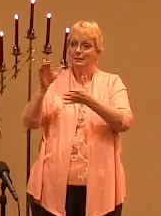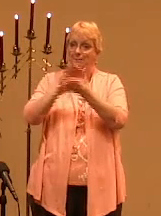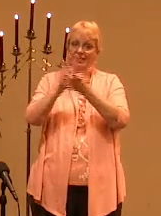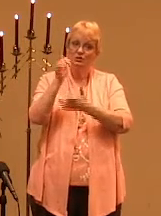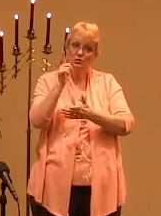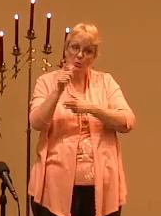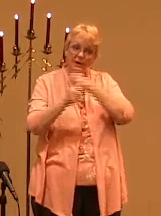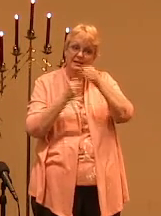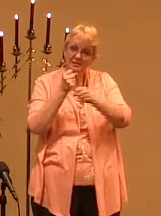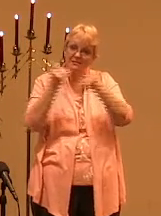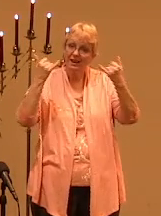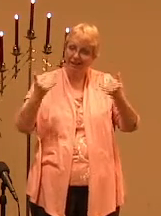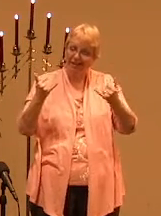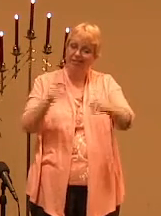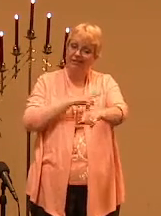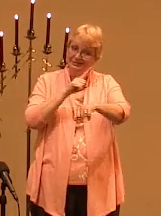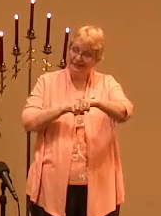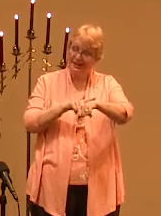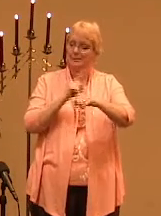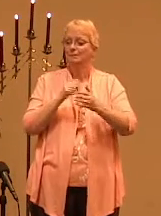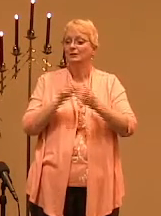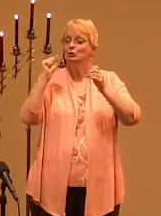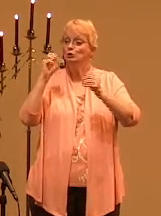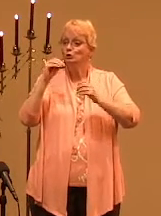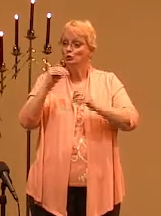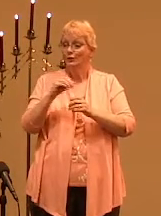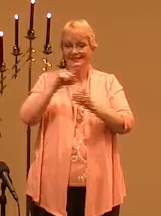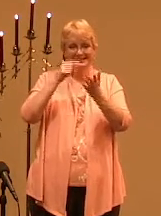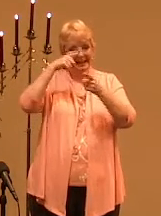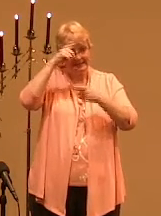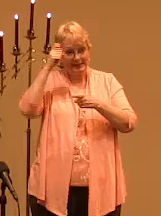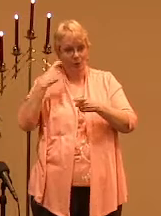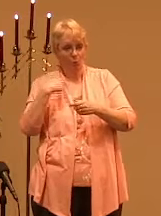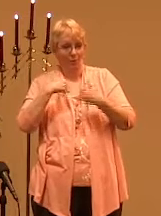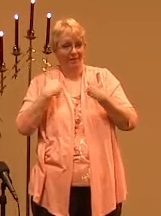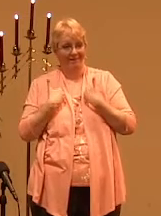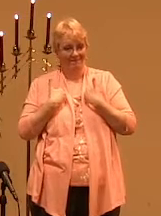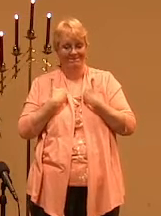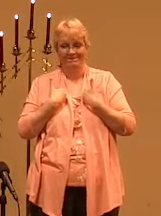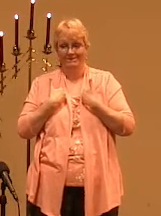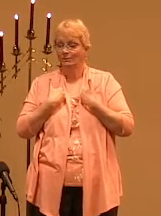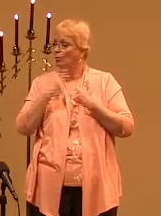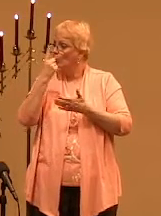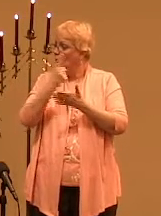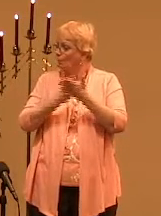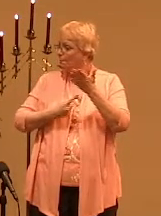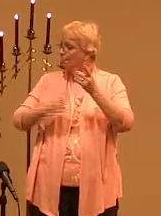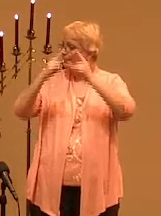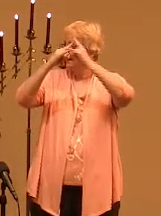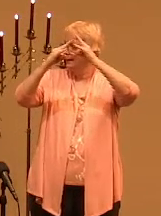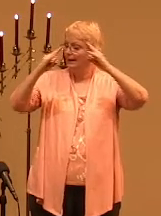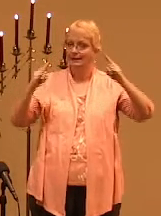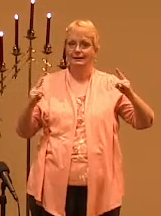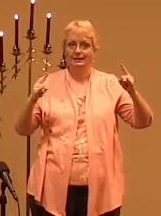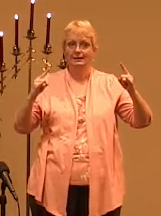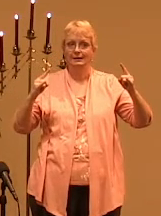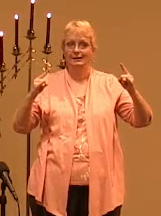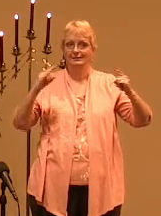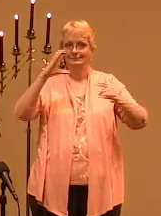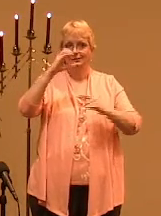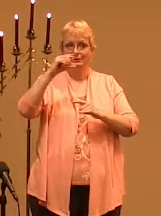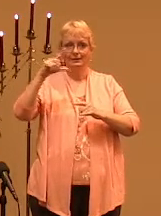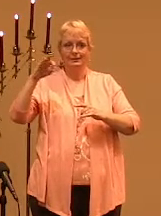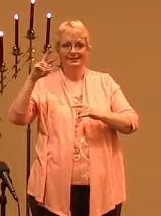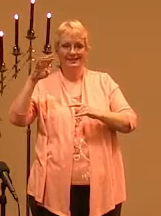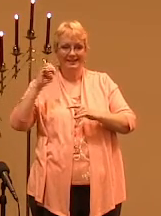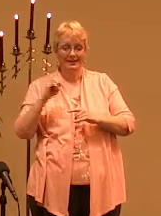now, so it's been a while. So this summer, we are having what we're calling Camp Collide, and as it